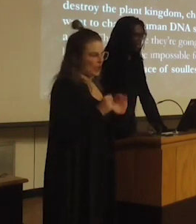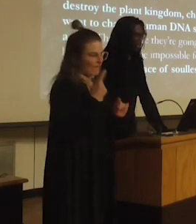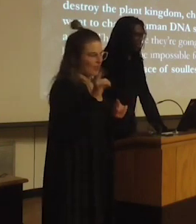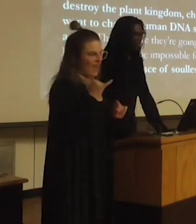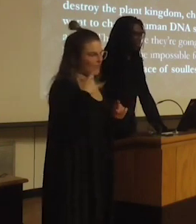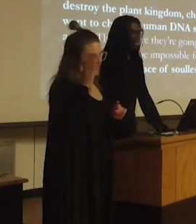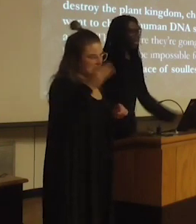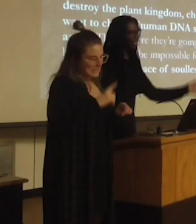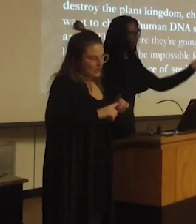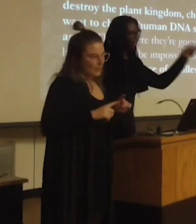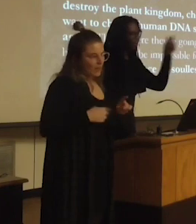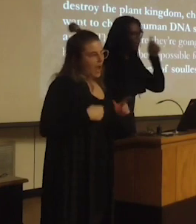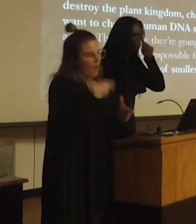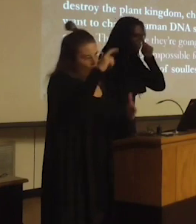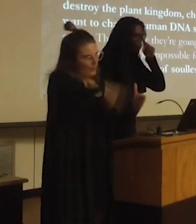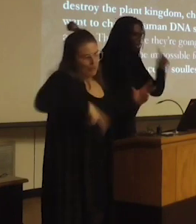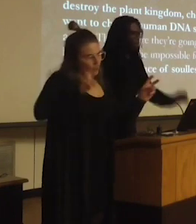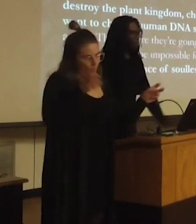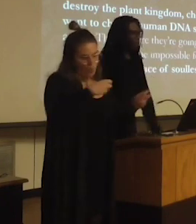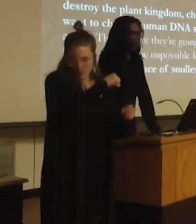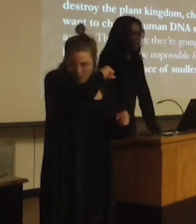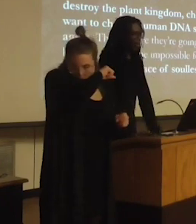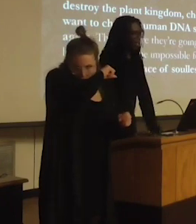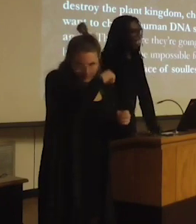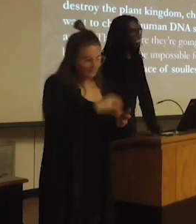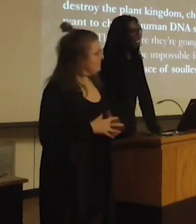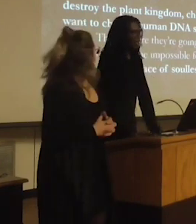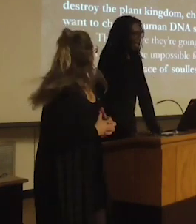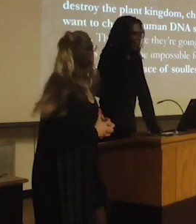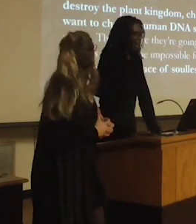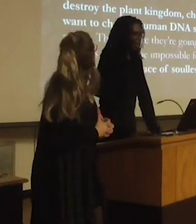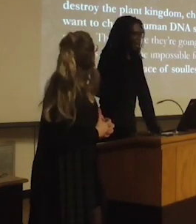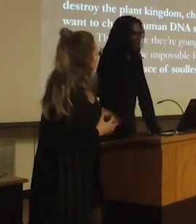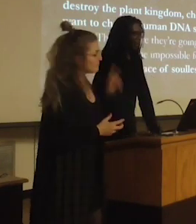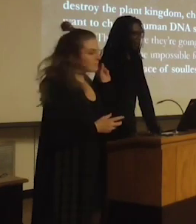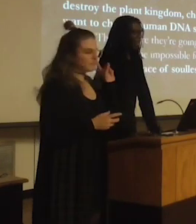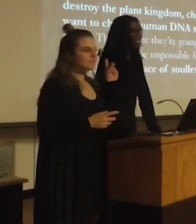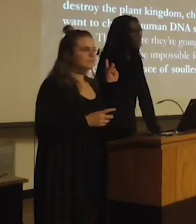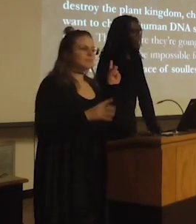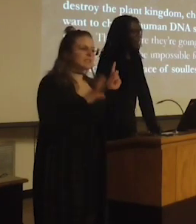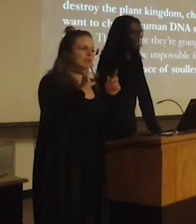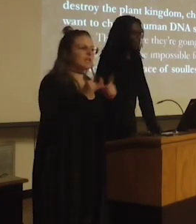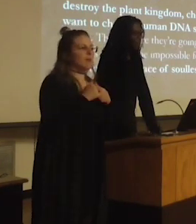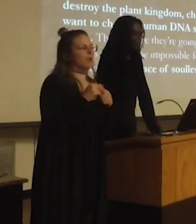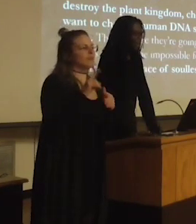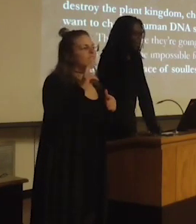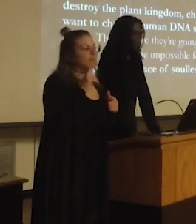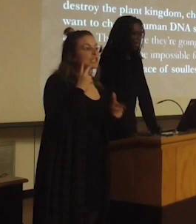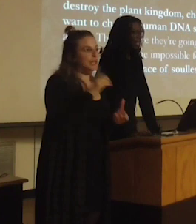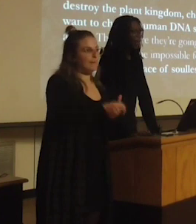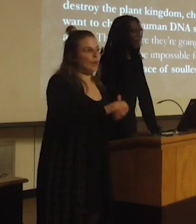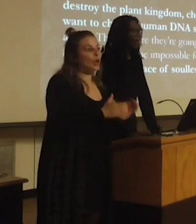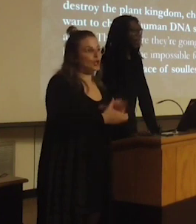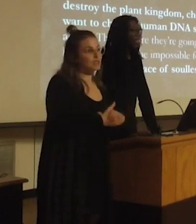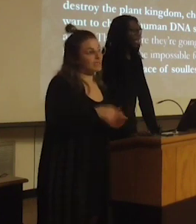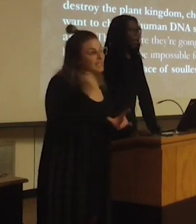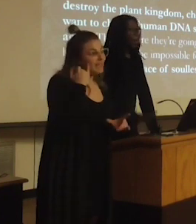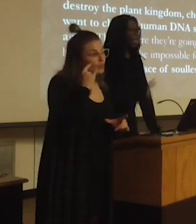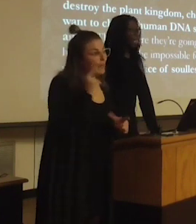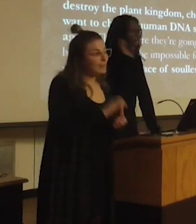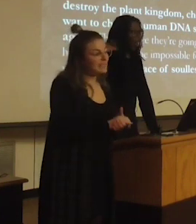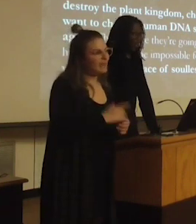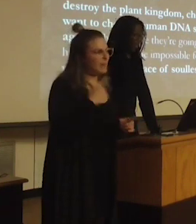the presentation, but like I'll just read the quote to you. Rick Wiles is actually talking about veggie burgers, if you can believe it. And he goes on